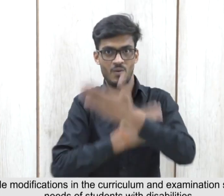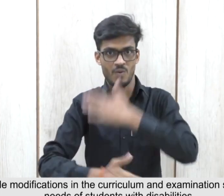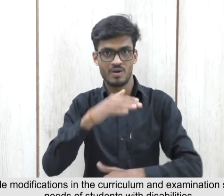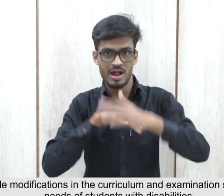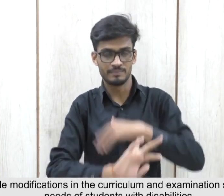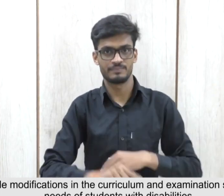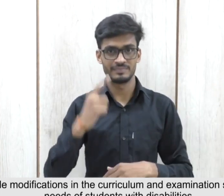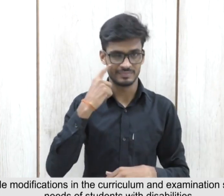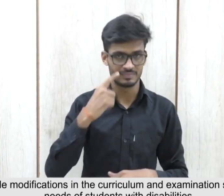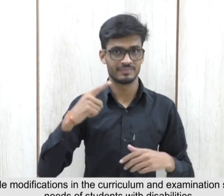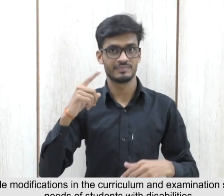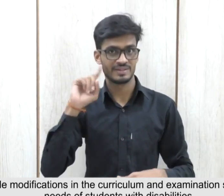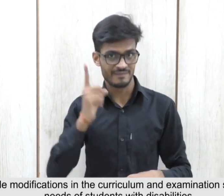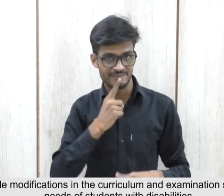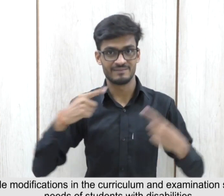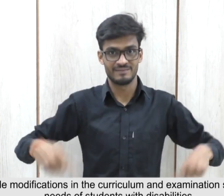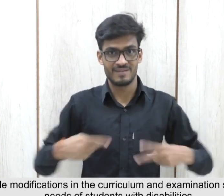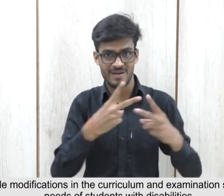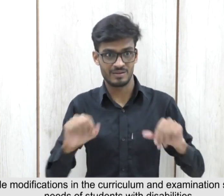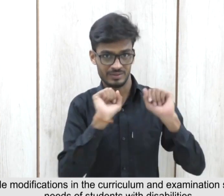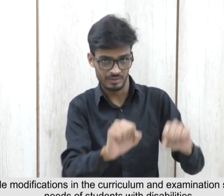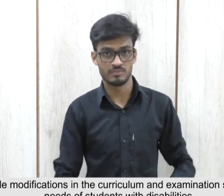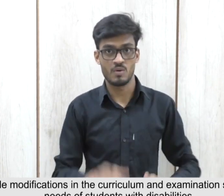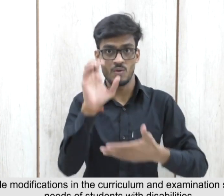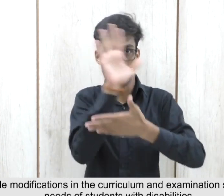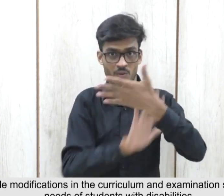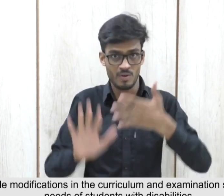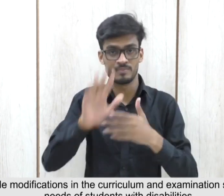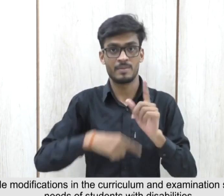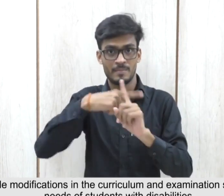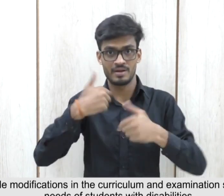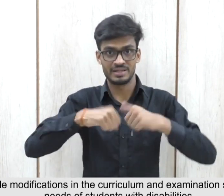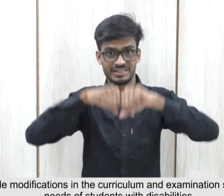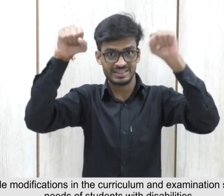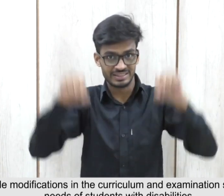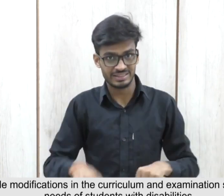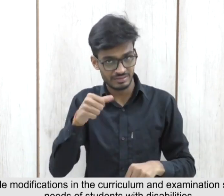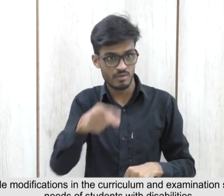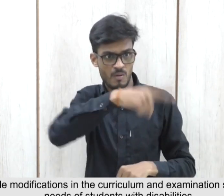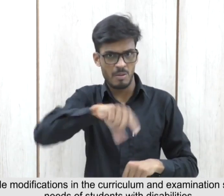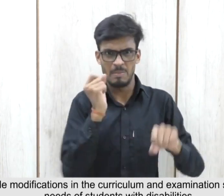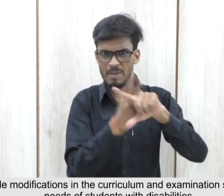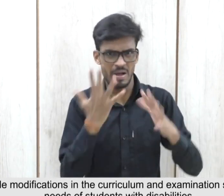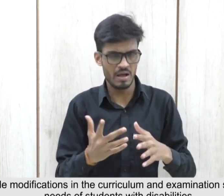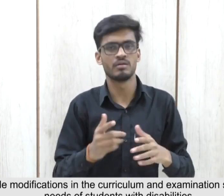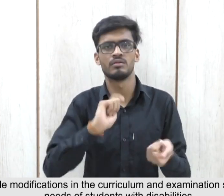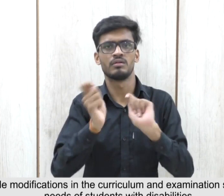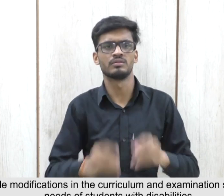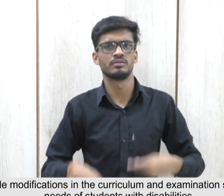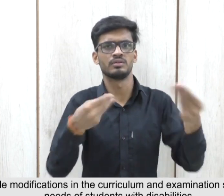disabilities. Making suitable modifications in the curriculum and examination system to meet the needs of students